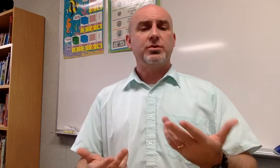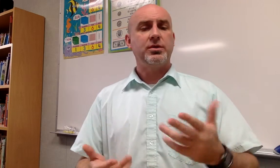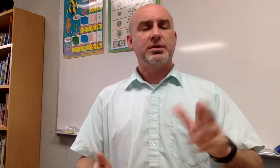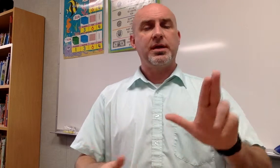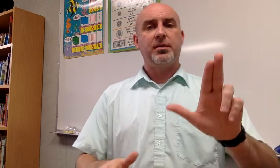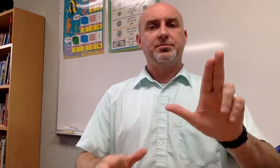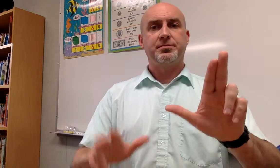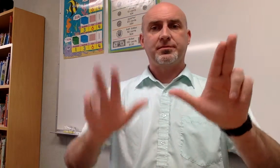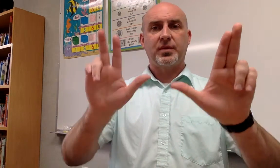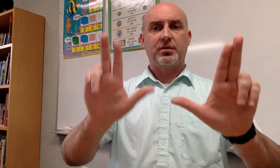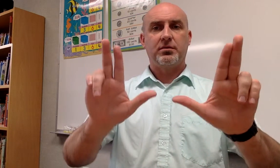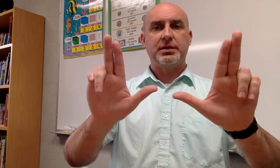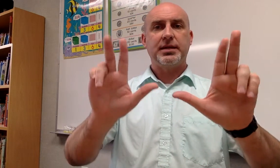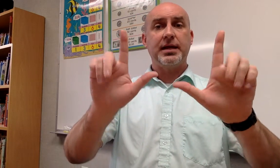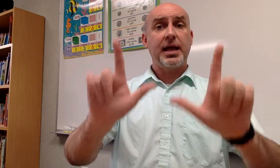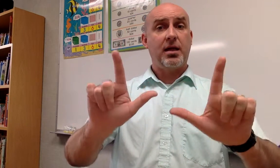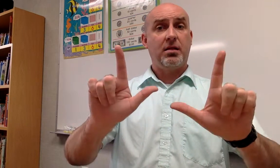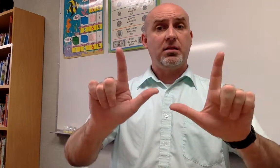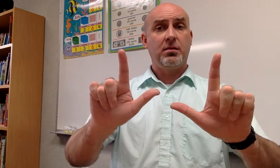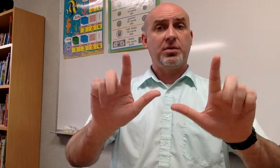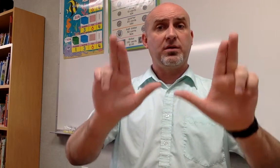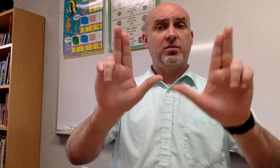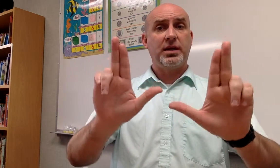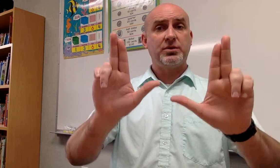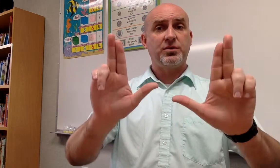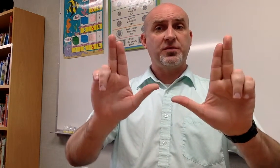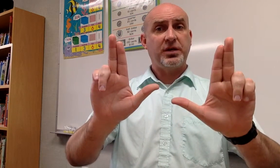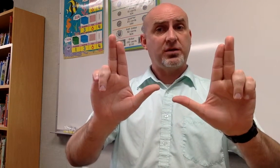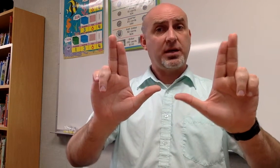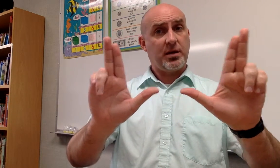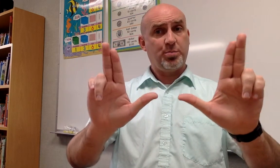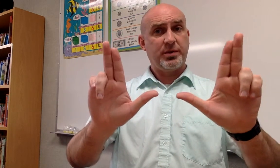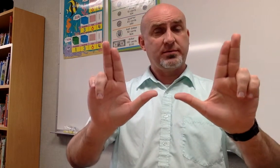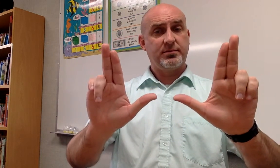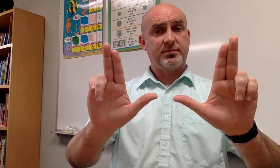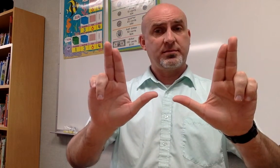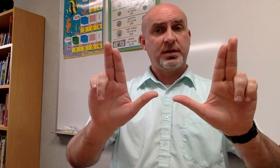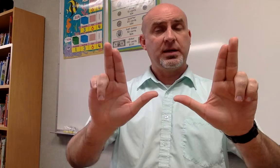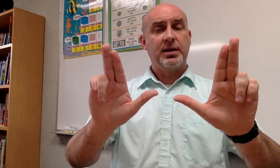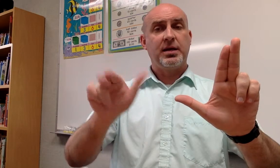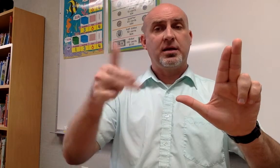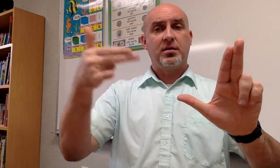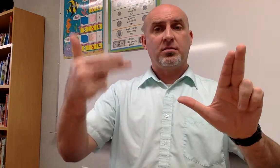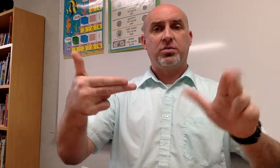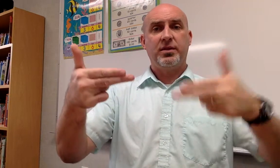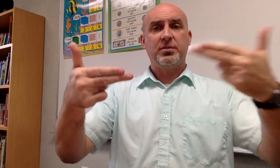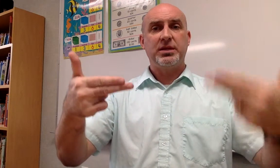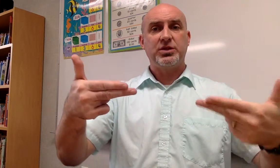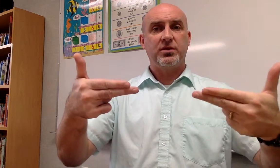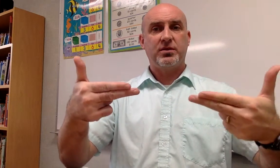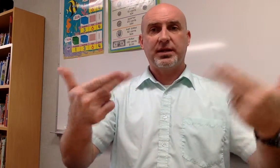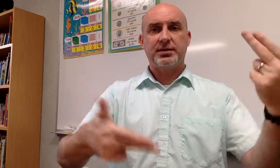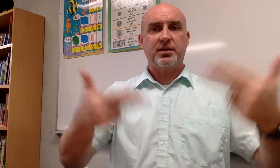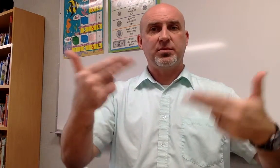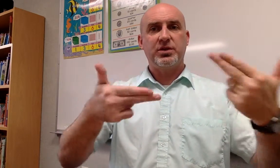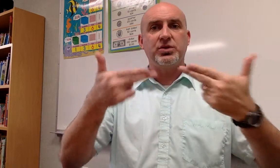could, it's like a L, but you have one extra finger up. Point them at each other like it's going to be a